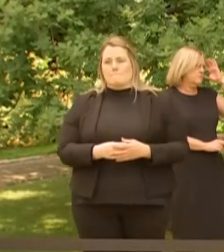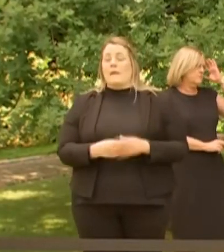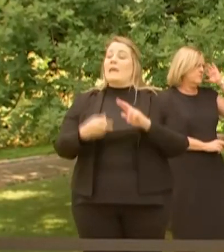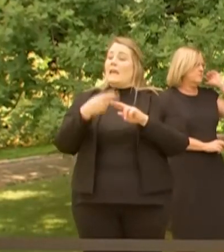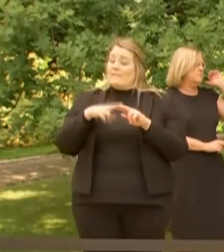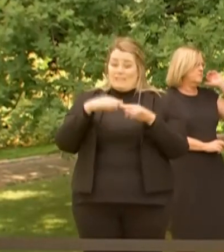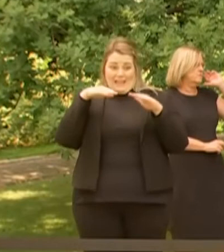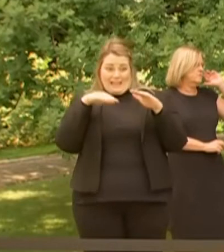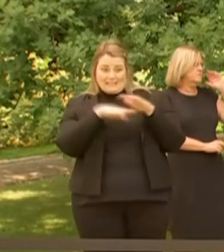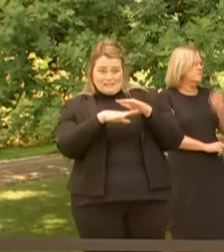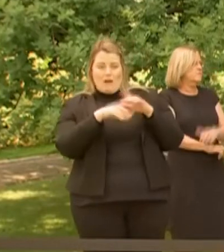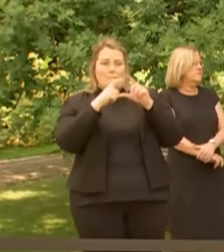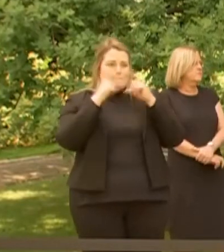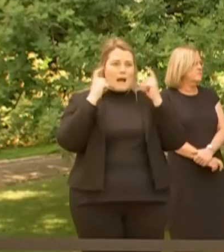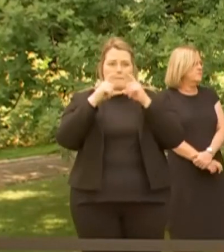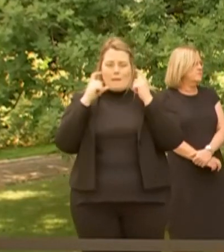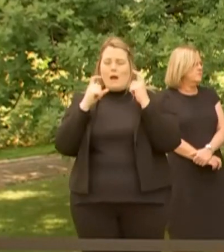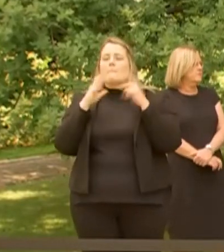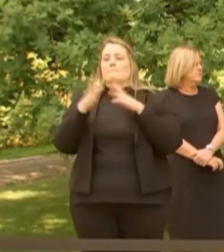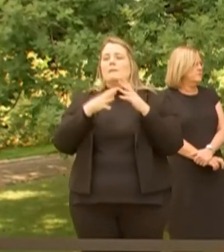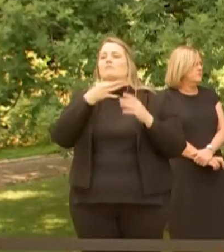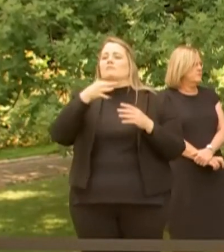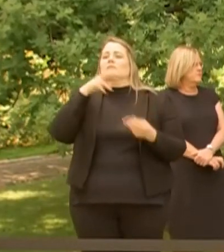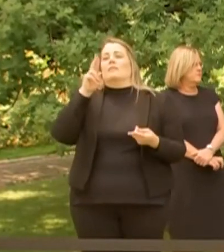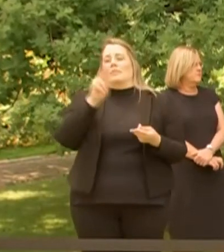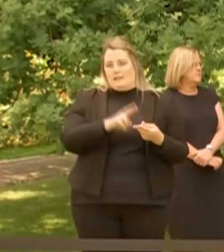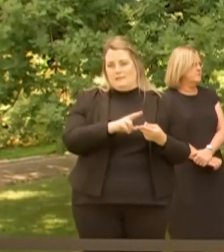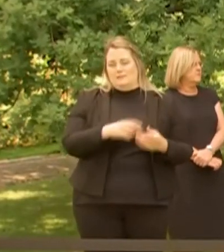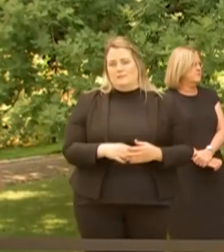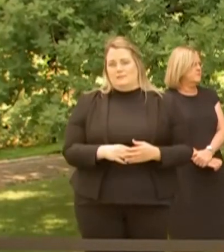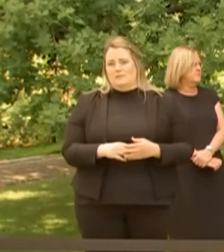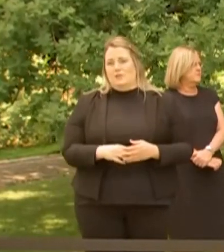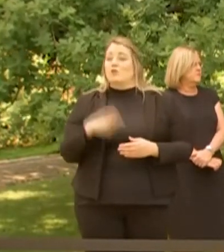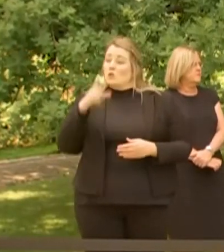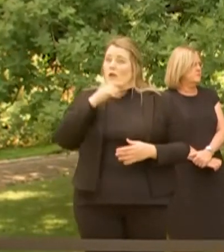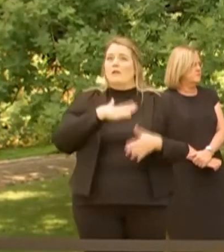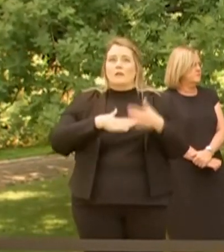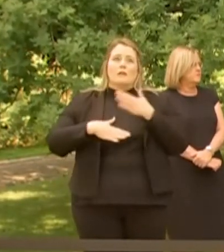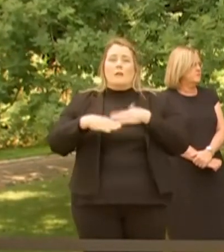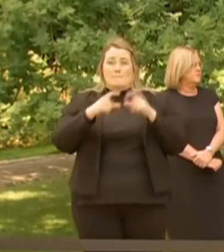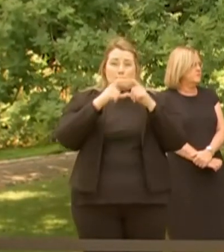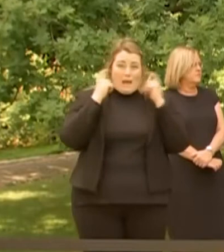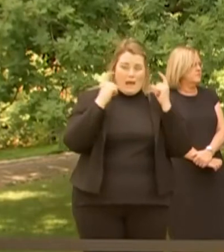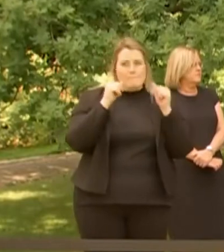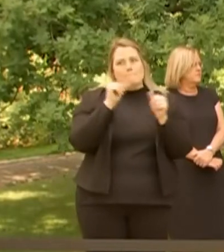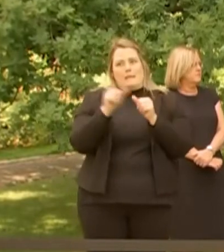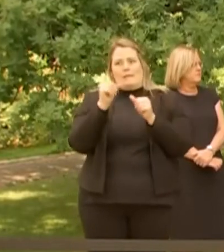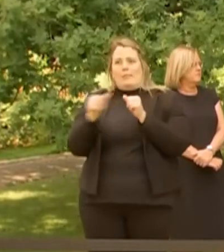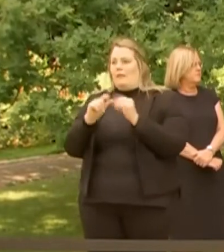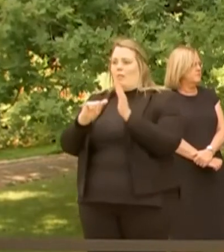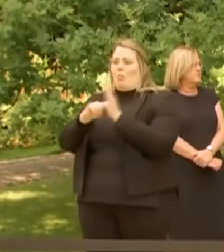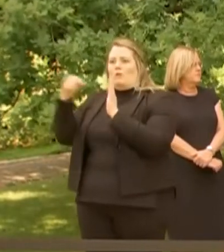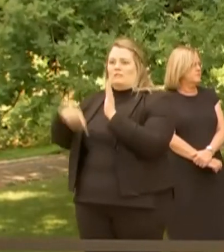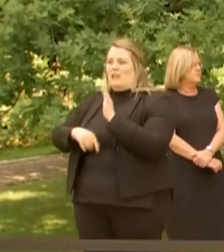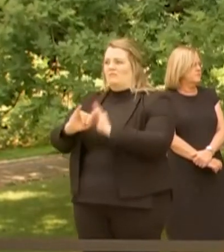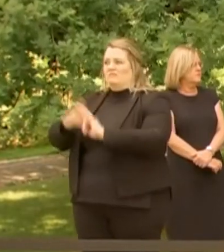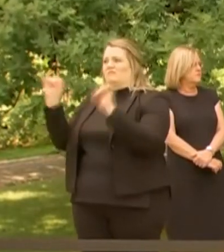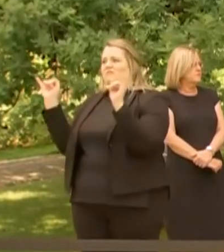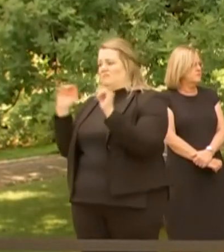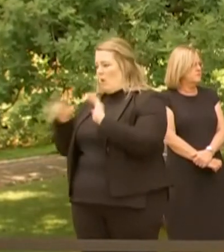The discomfort of wearing a mask is nothing compared to the discomfort of shutting the place down again. I just don't want to get to that. And for so long as the advice is